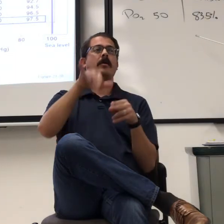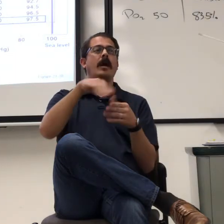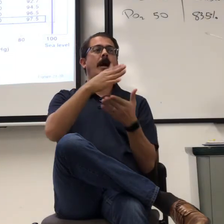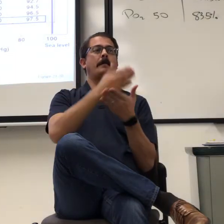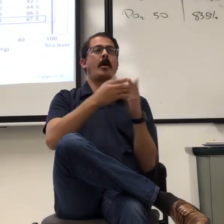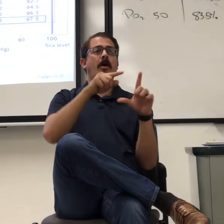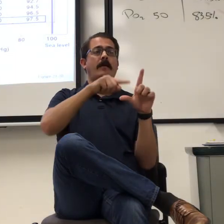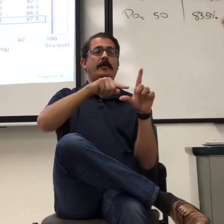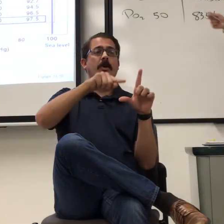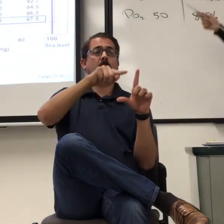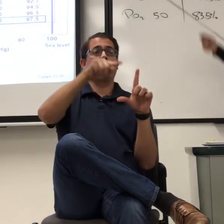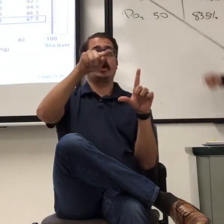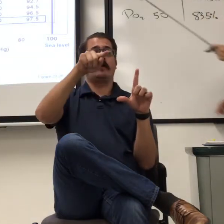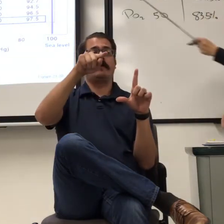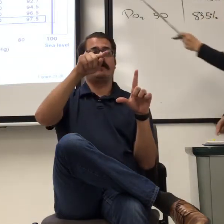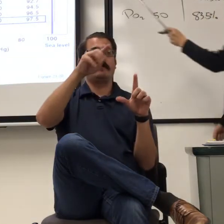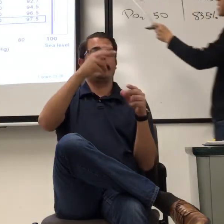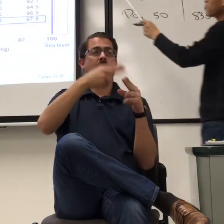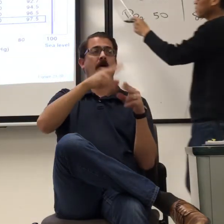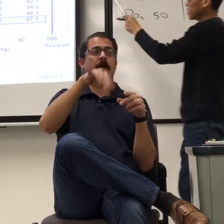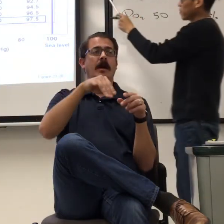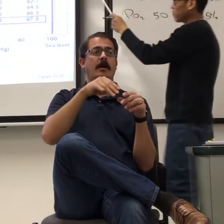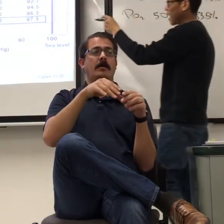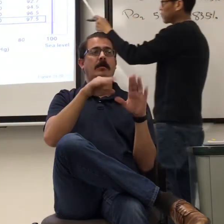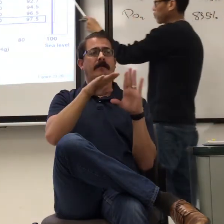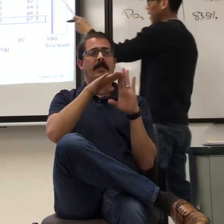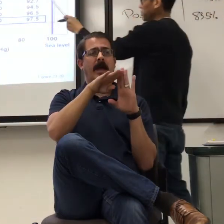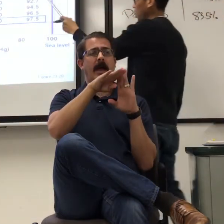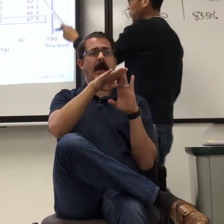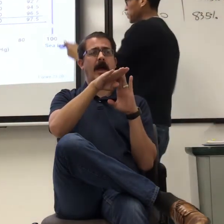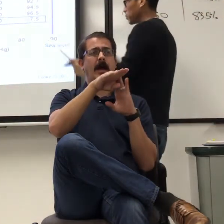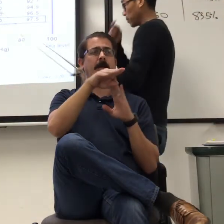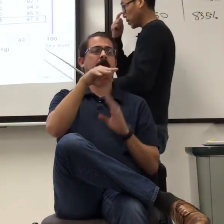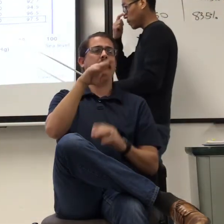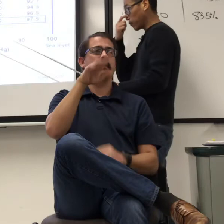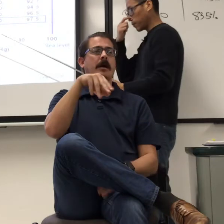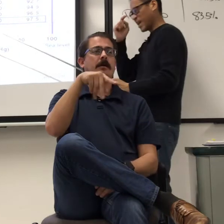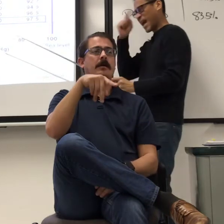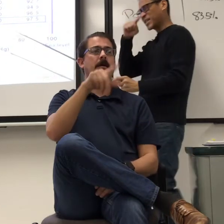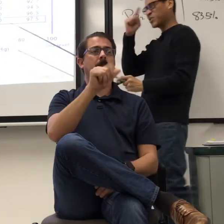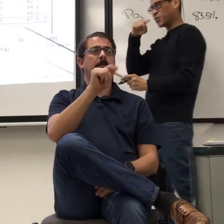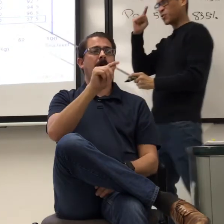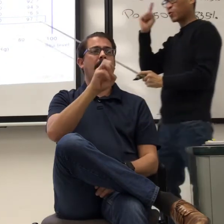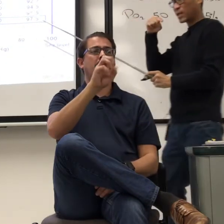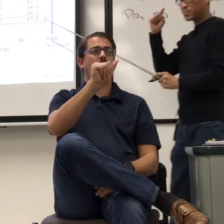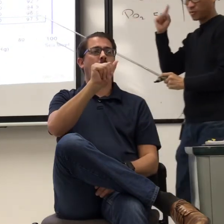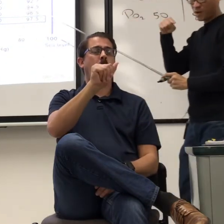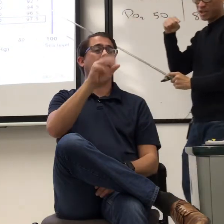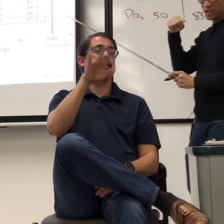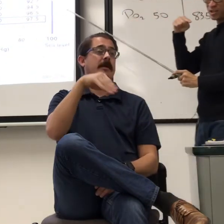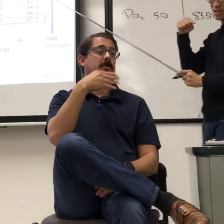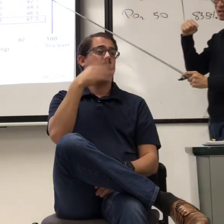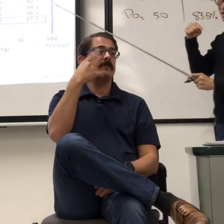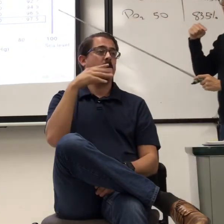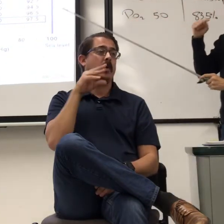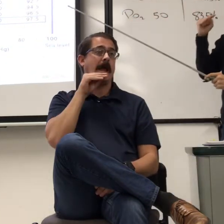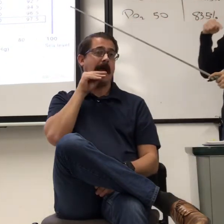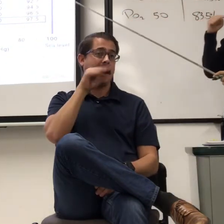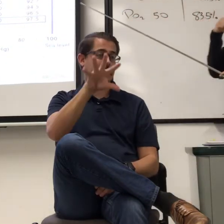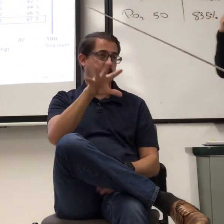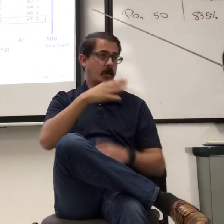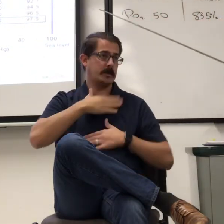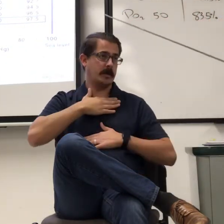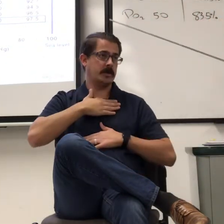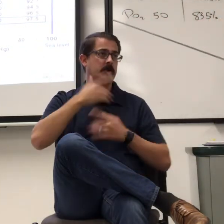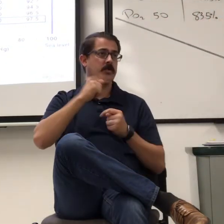curve, where it remains relatively flat to plateau, and this is really good for the external respiration. And we're